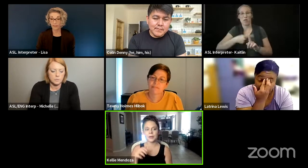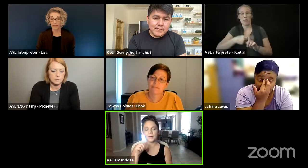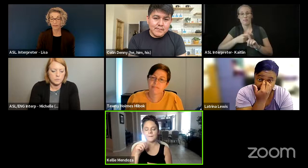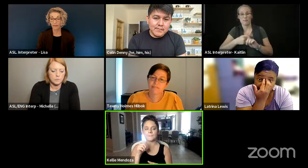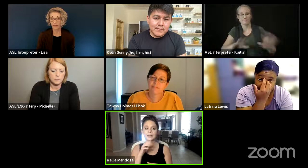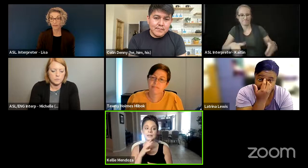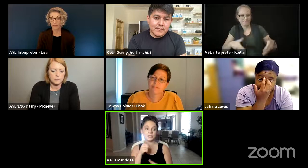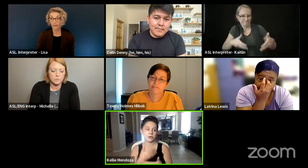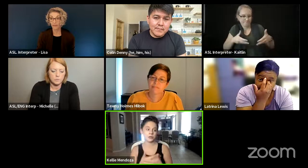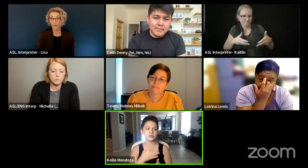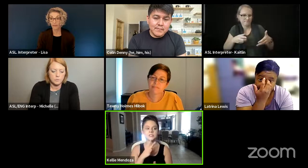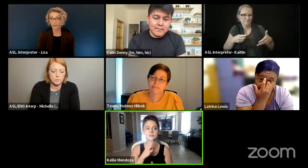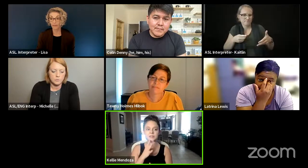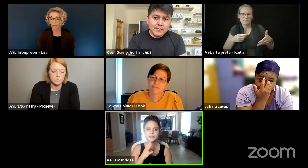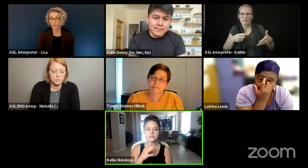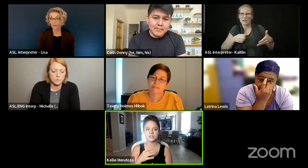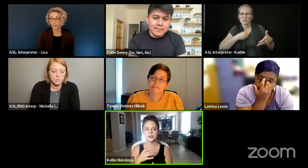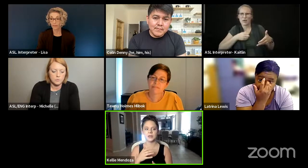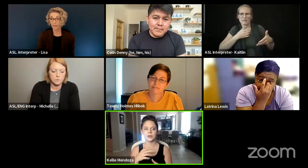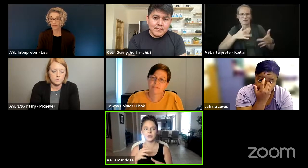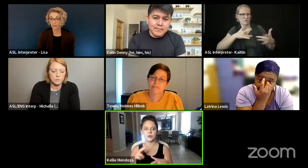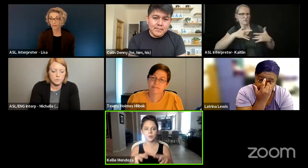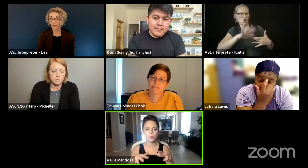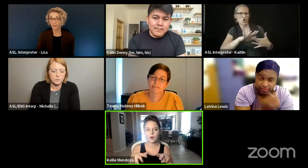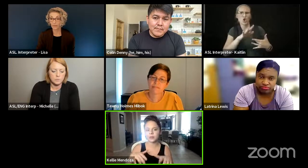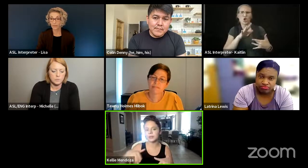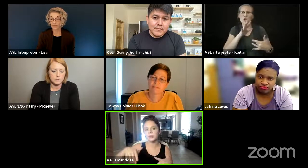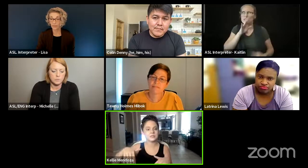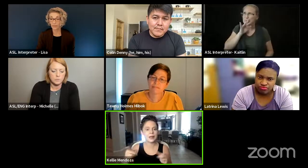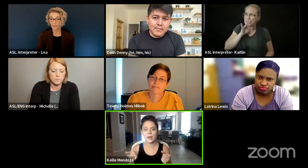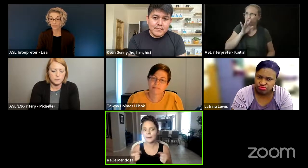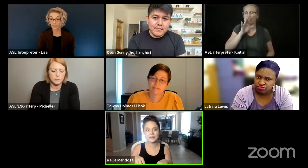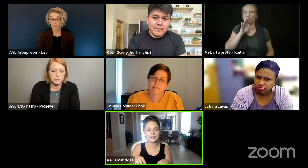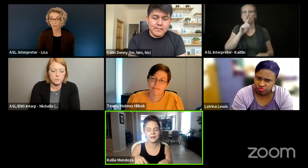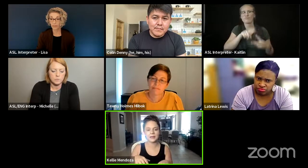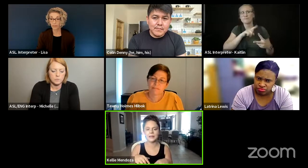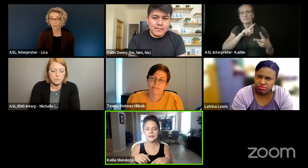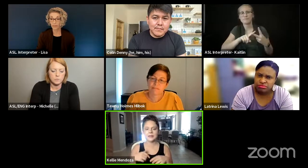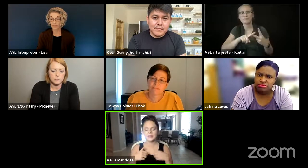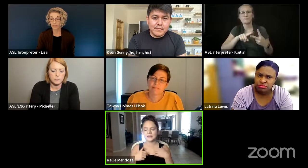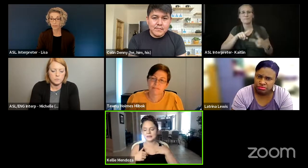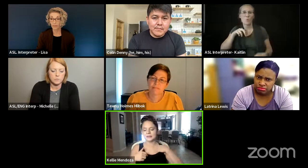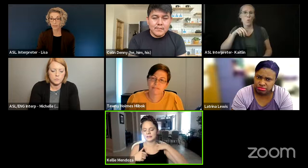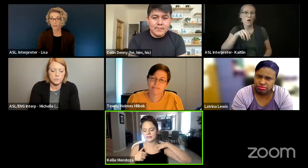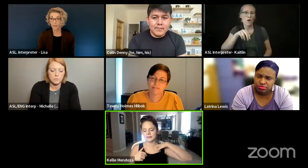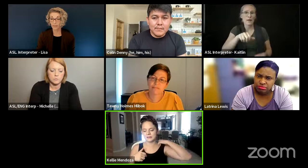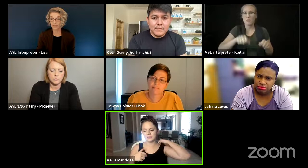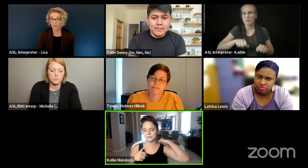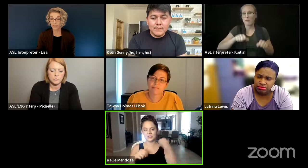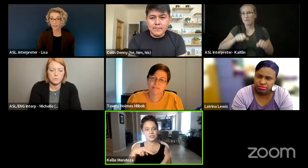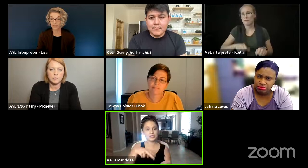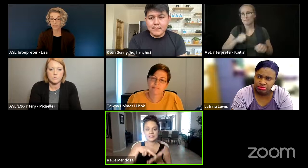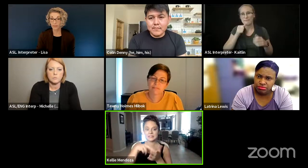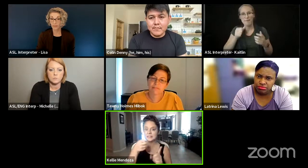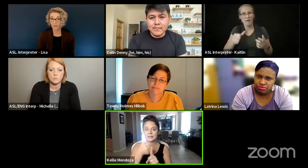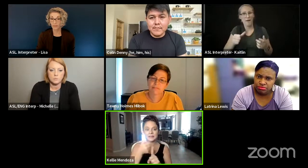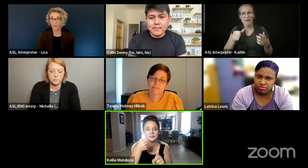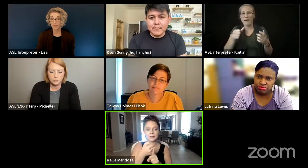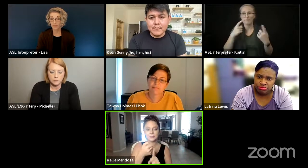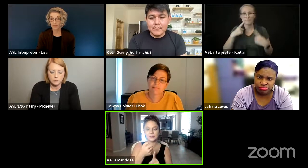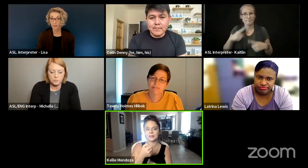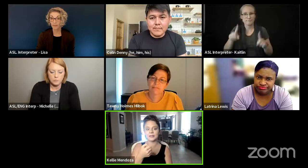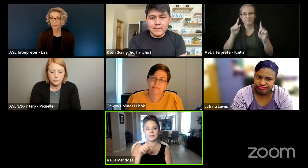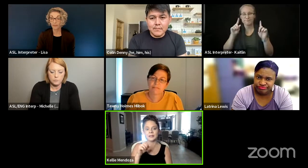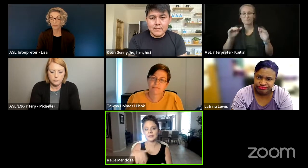concerns about my daughter's speech, and walking wasn't happening yet. And she couldn't